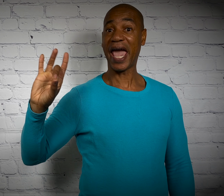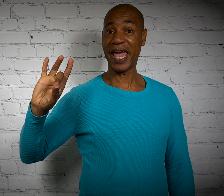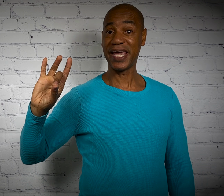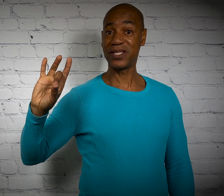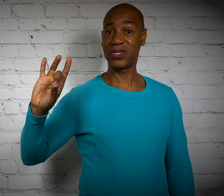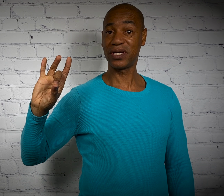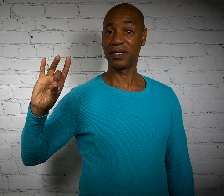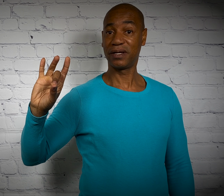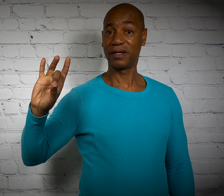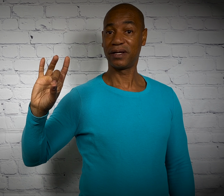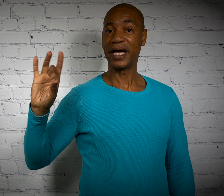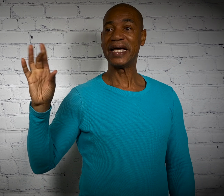68,